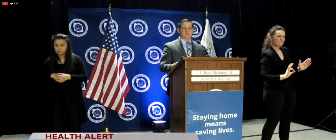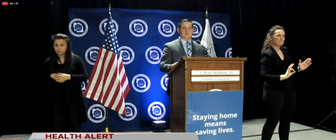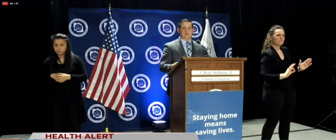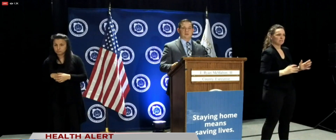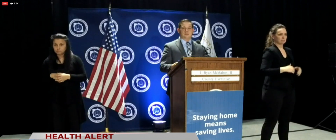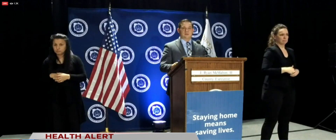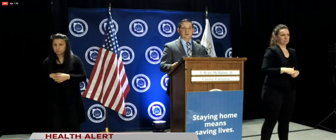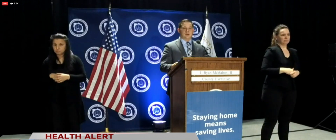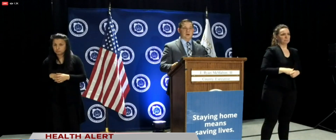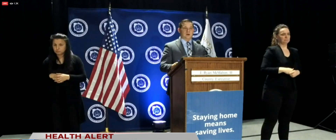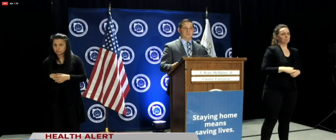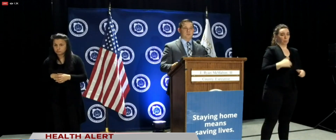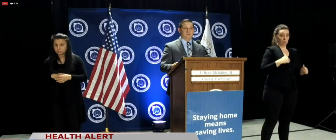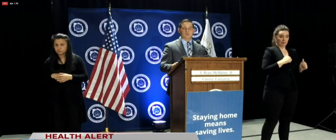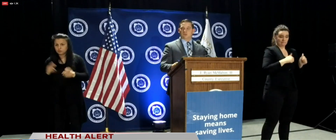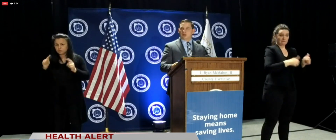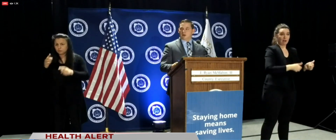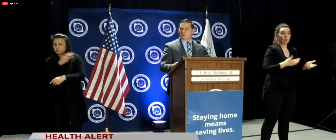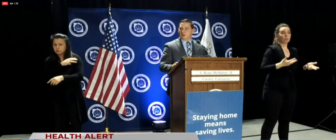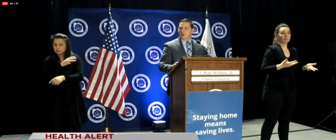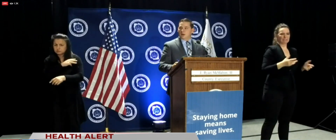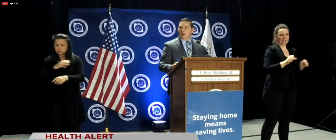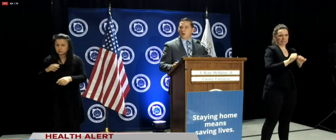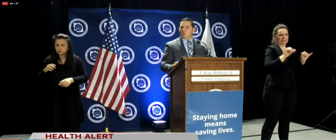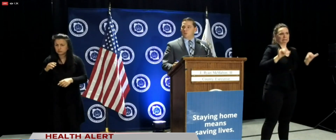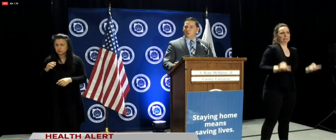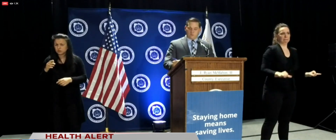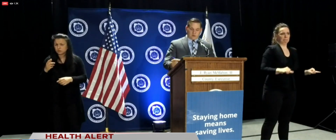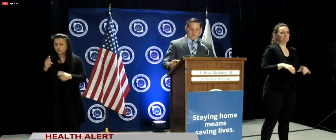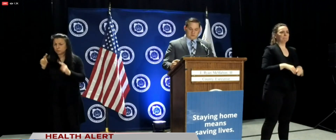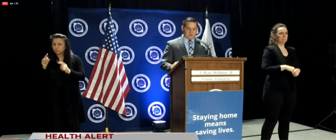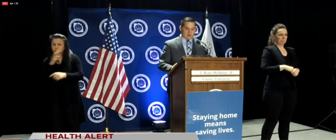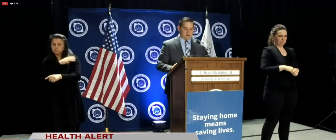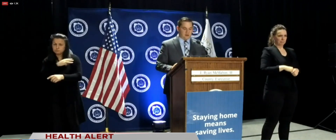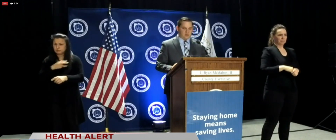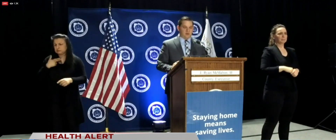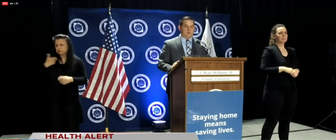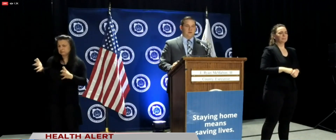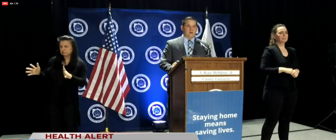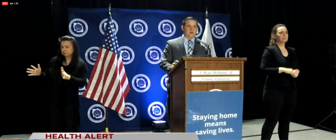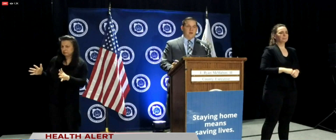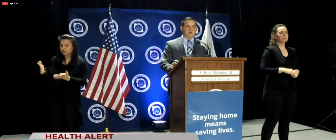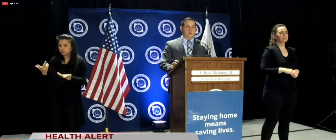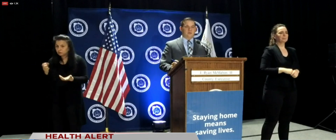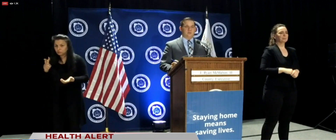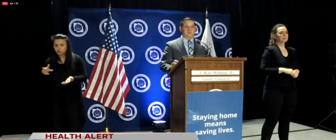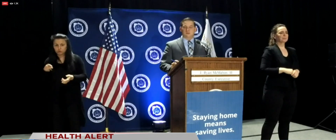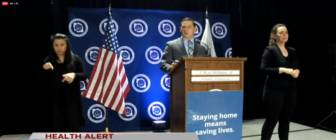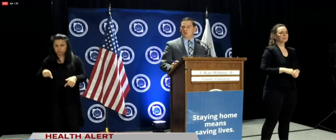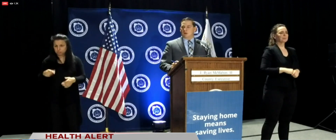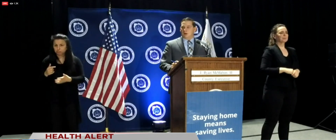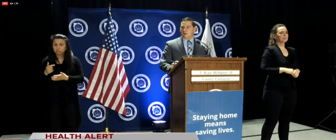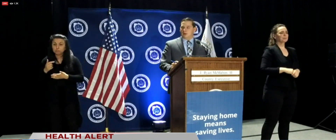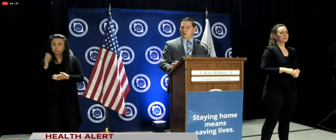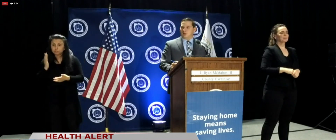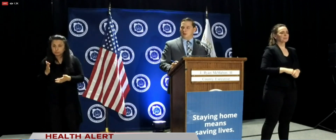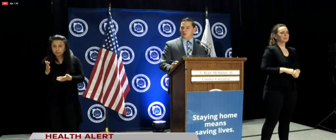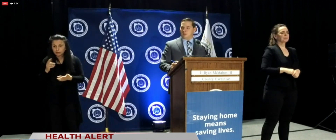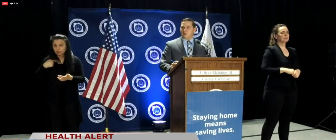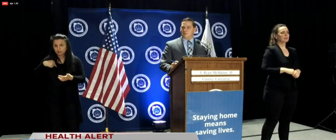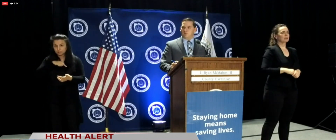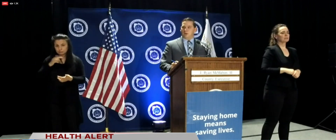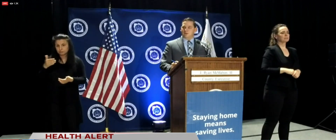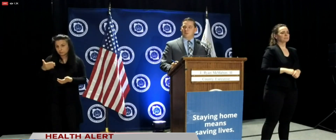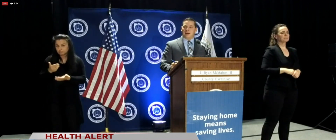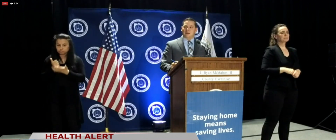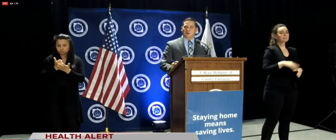metric than this, please do share. We would love to look at all algorithms that are done